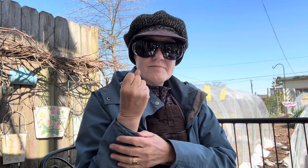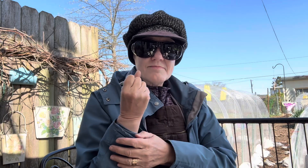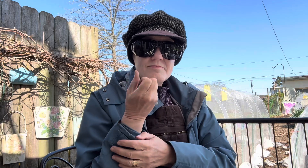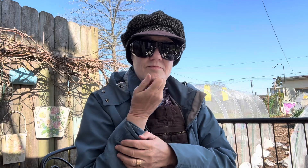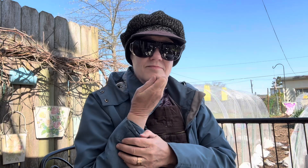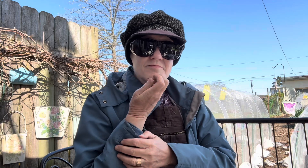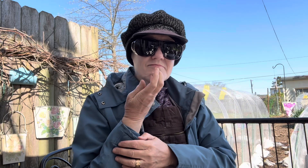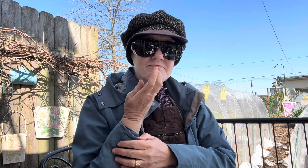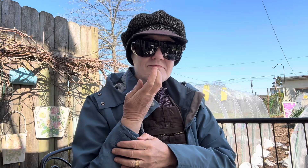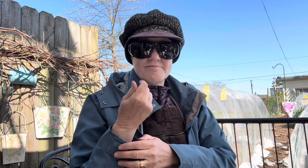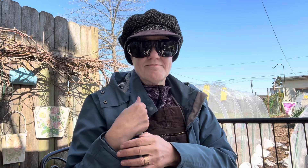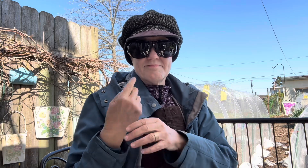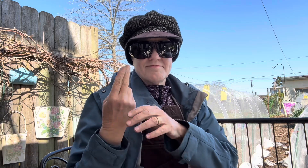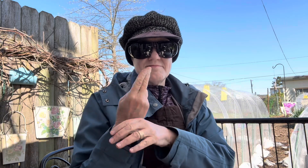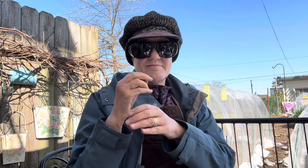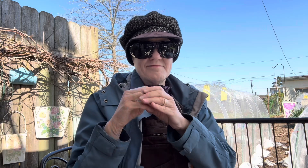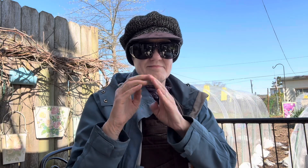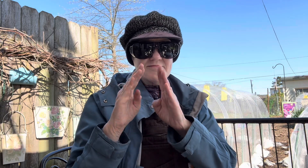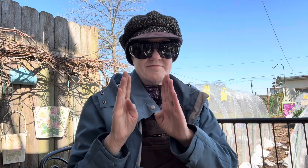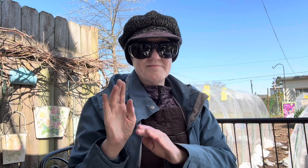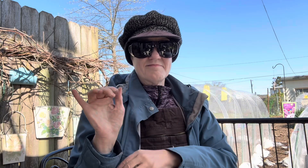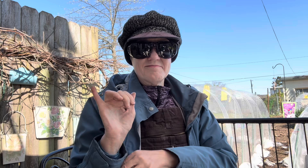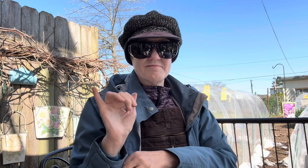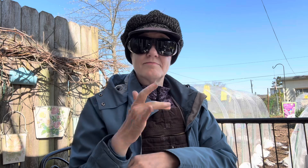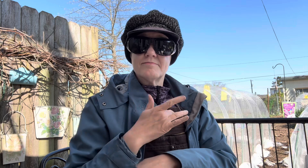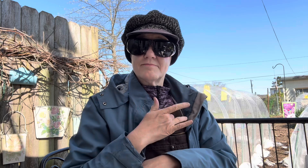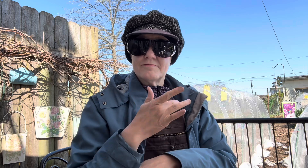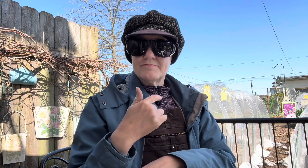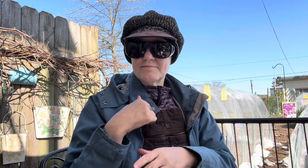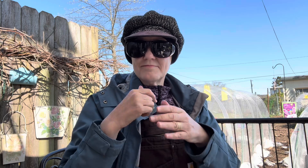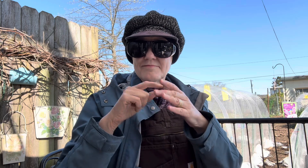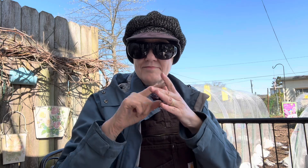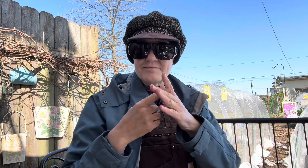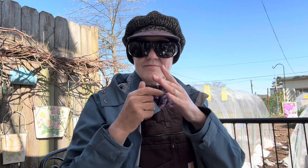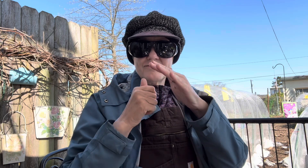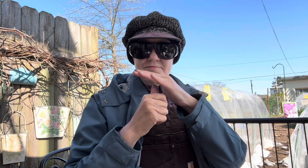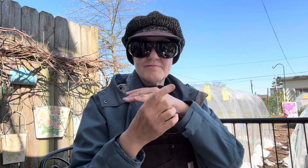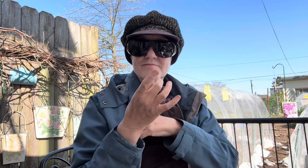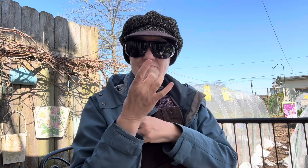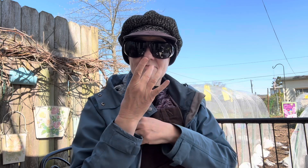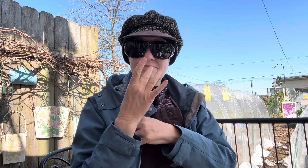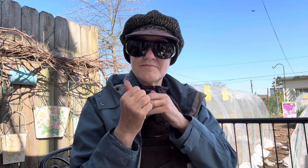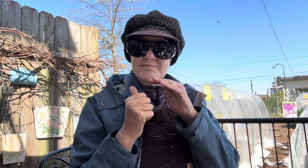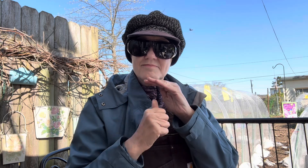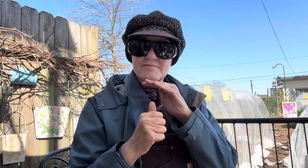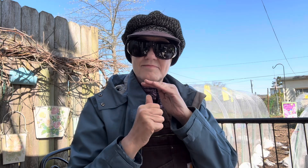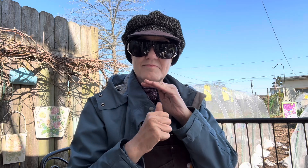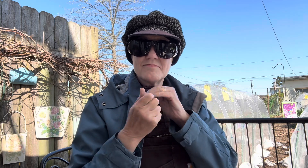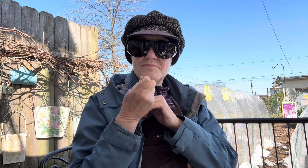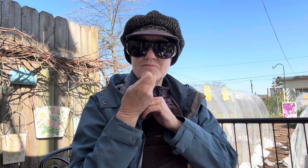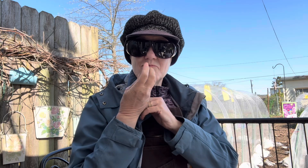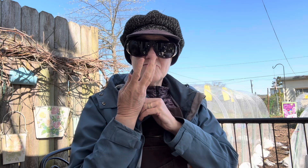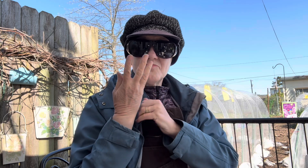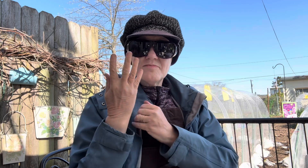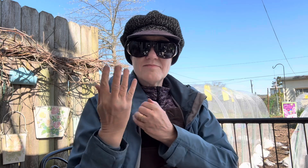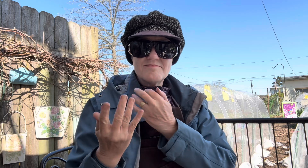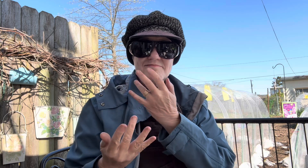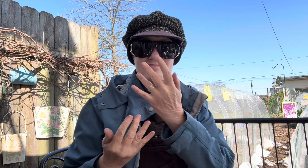That'll help hold in the moisture. I use these when I germinate in the house too. Normally I start my seeds under lights in the basement in the